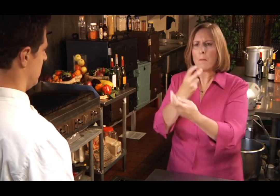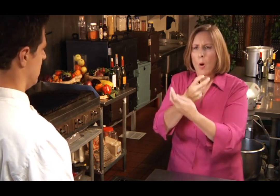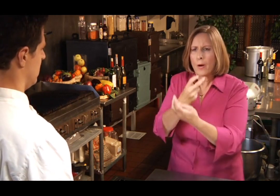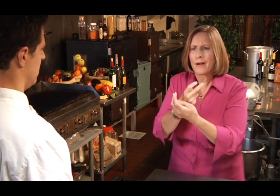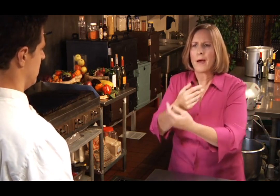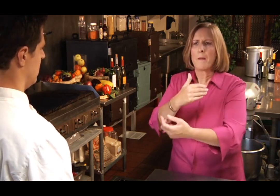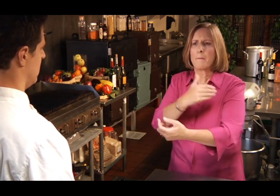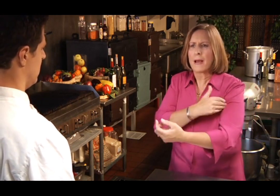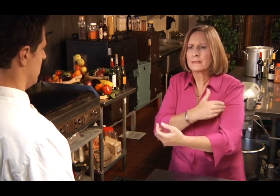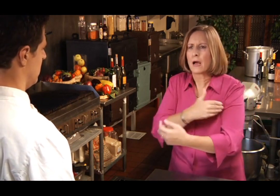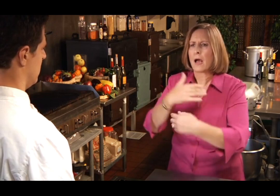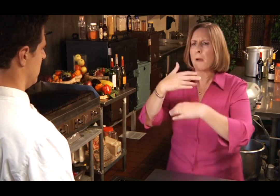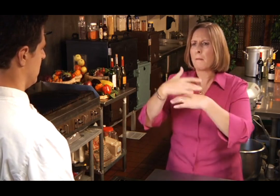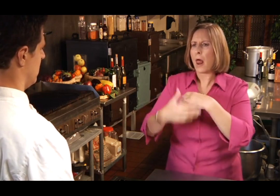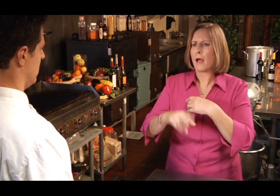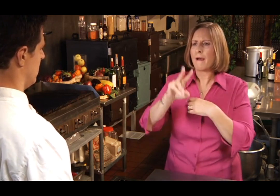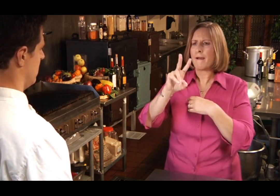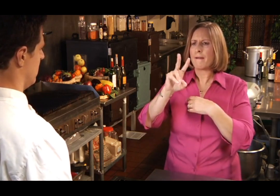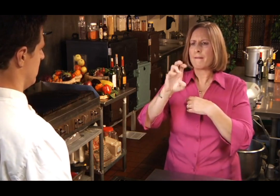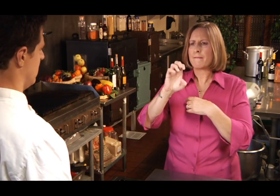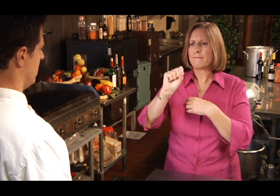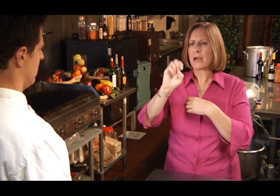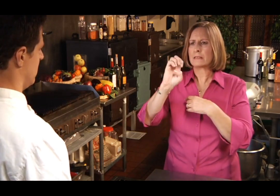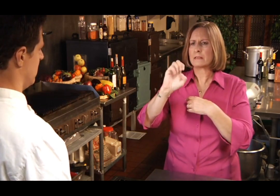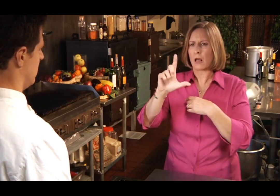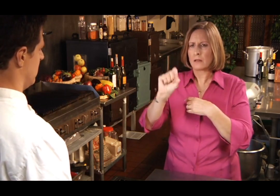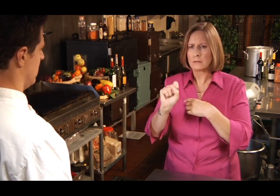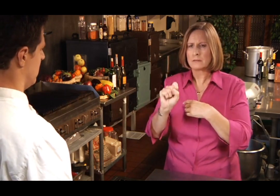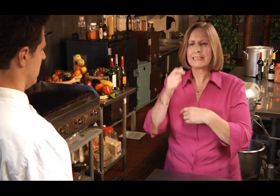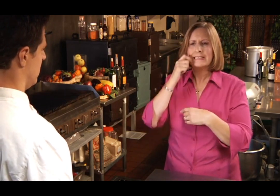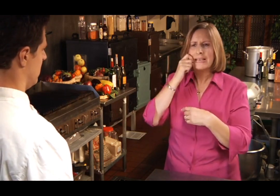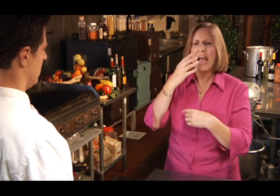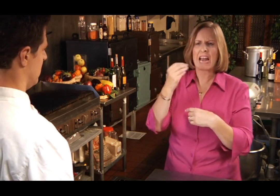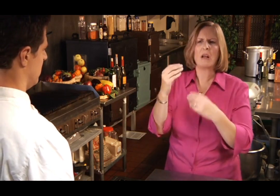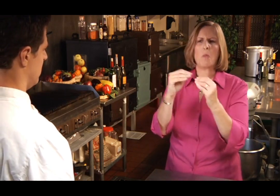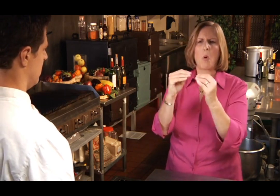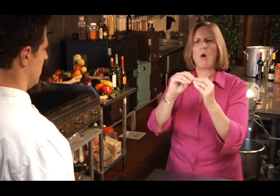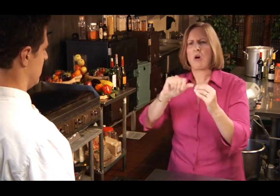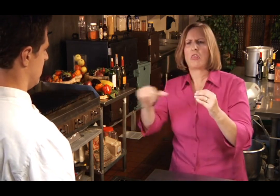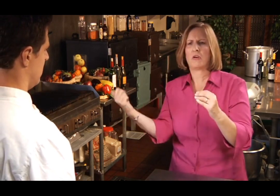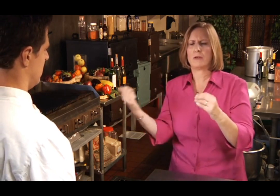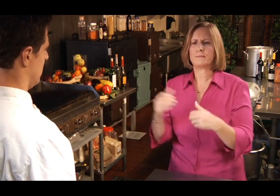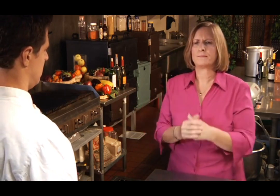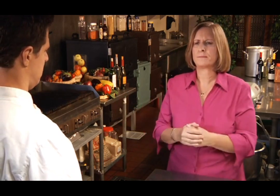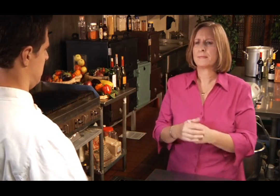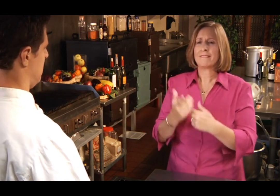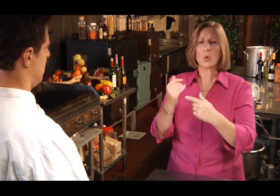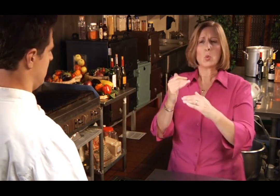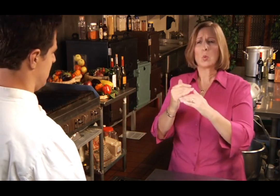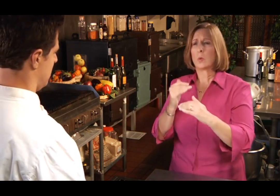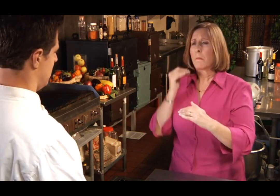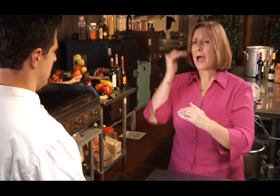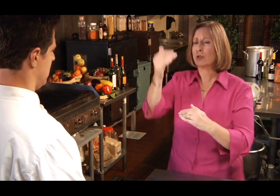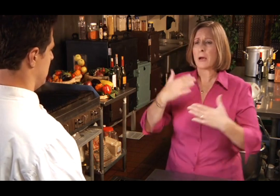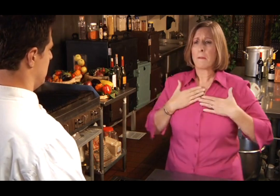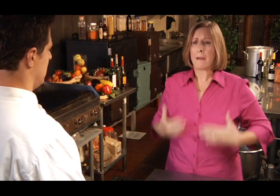bones, muscles, blood vessels, skin, and more. Excess body